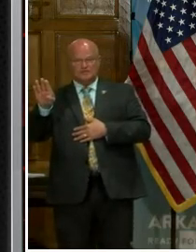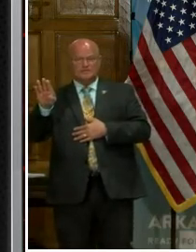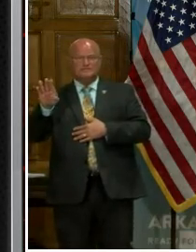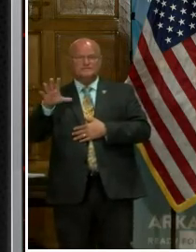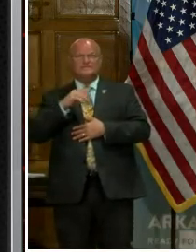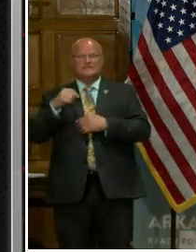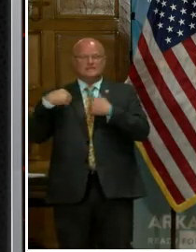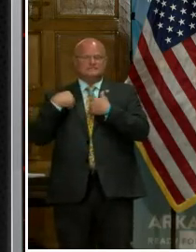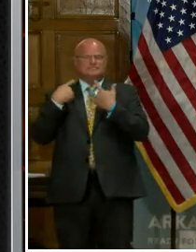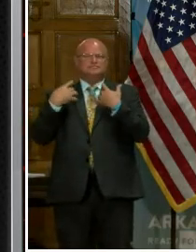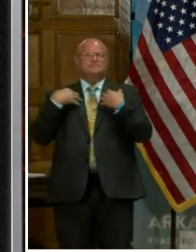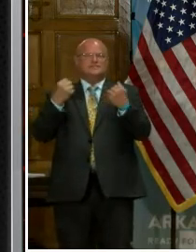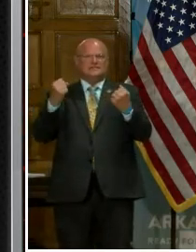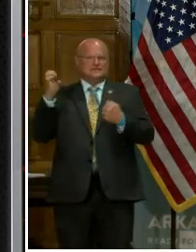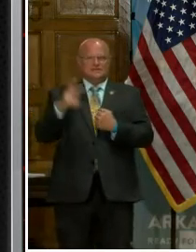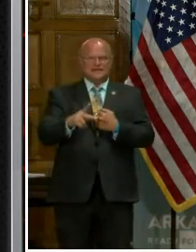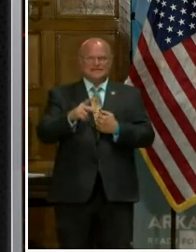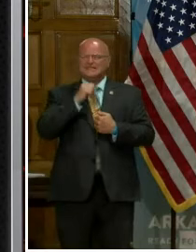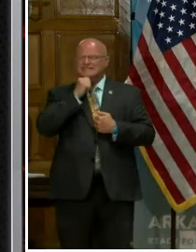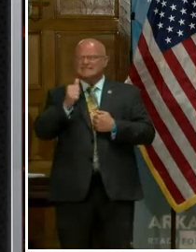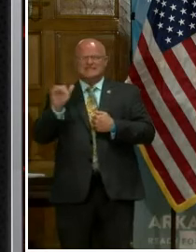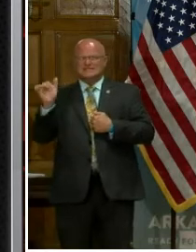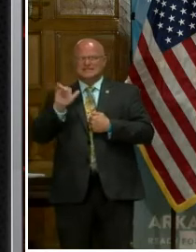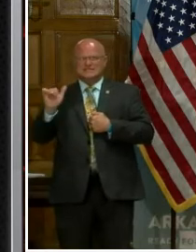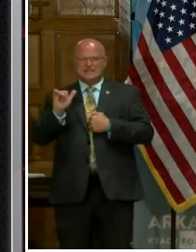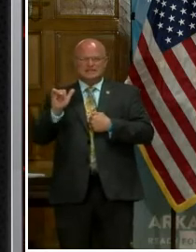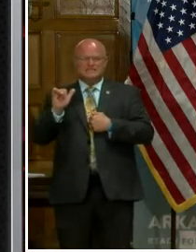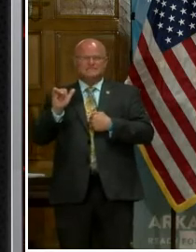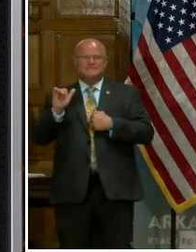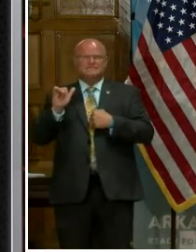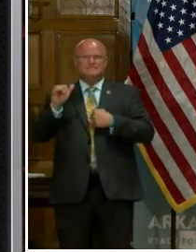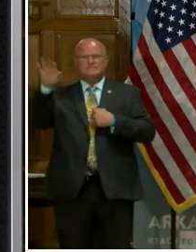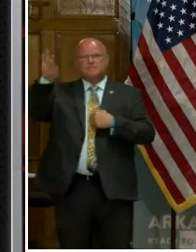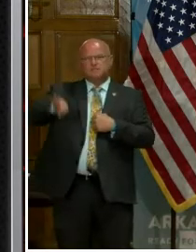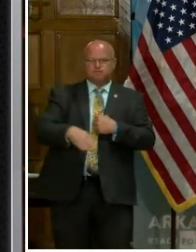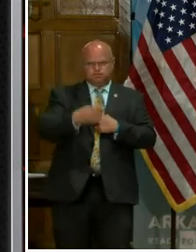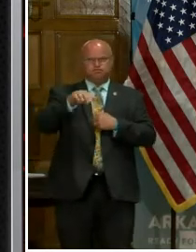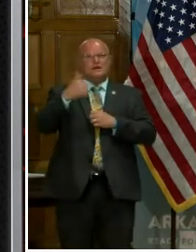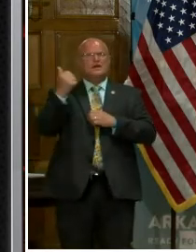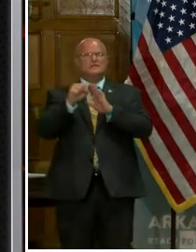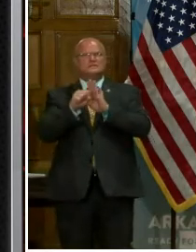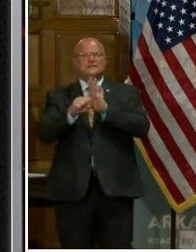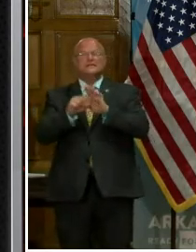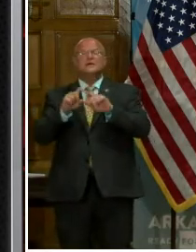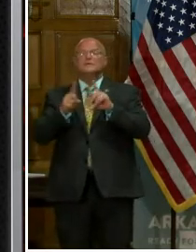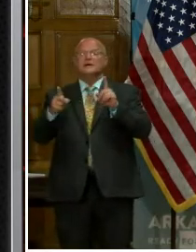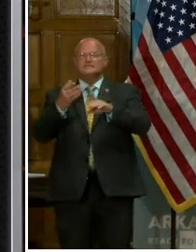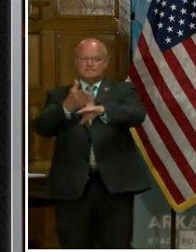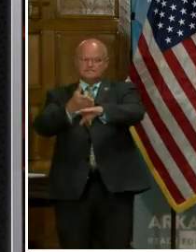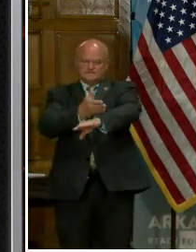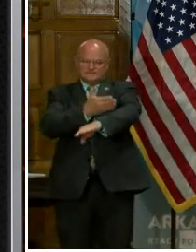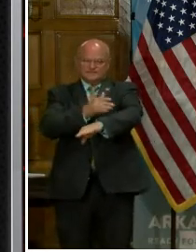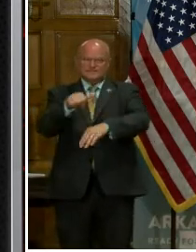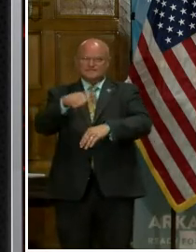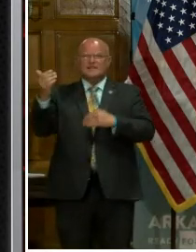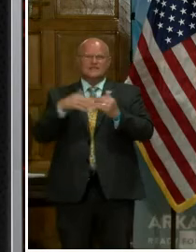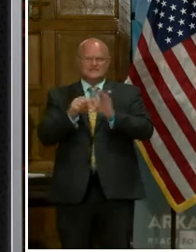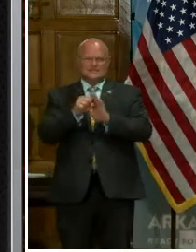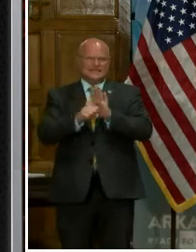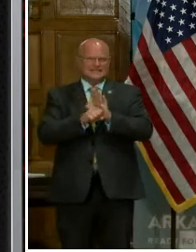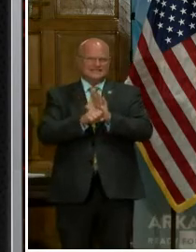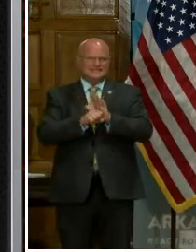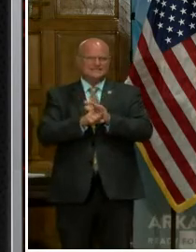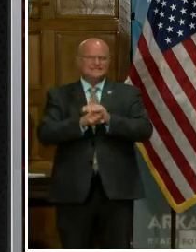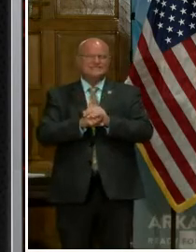where it's kind of been able to recover back to. We didn't have quite the same trough as some other states, and we've made a little bit better progress in the